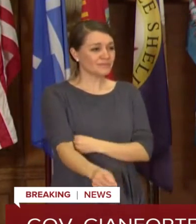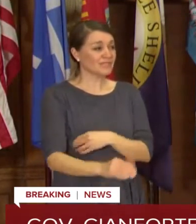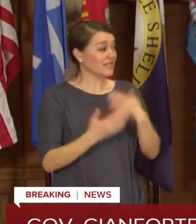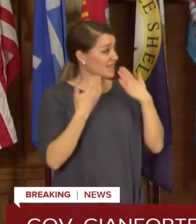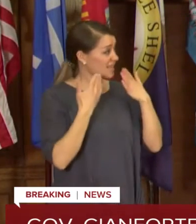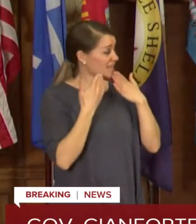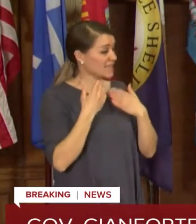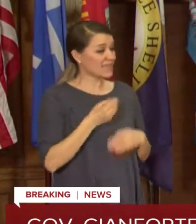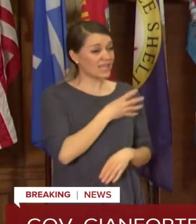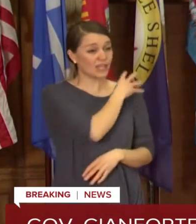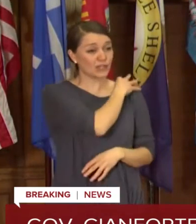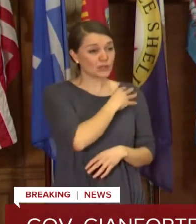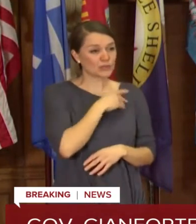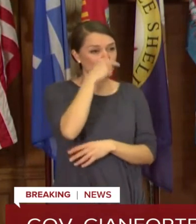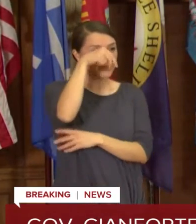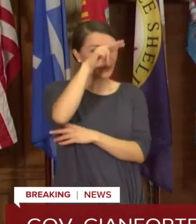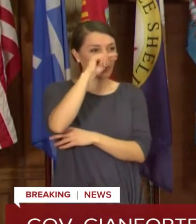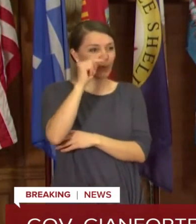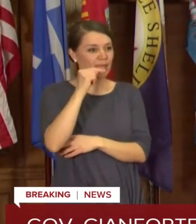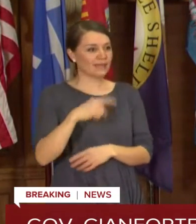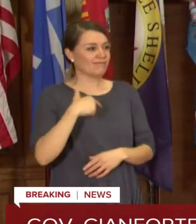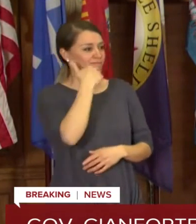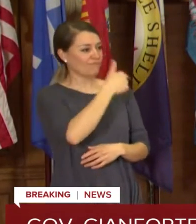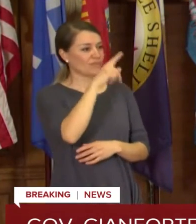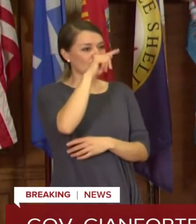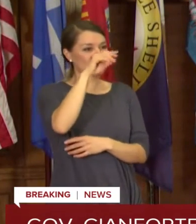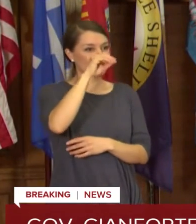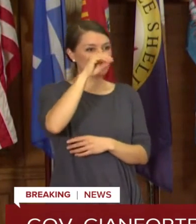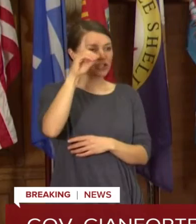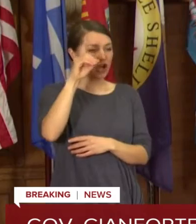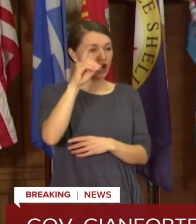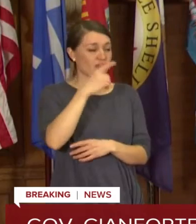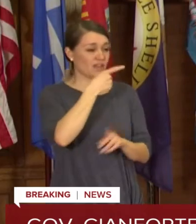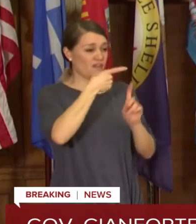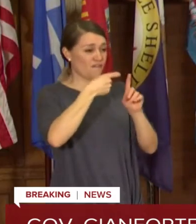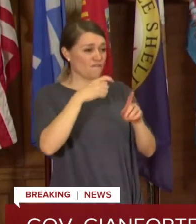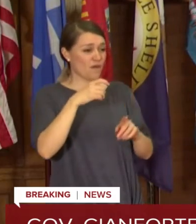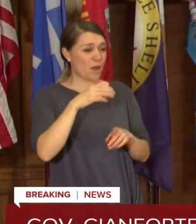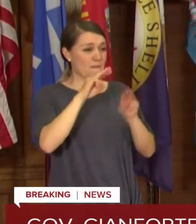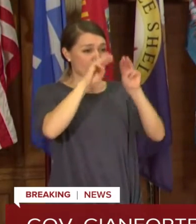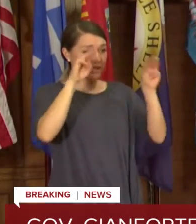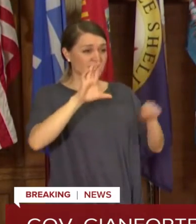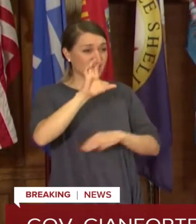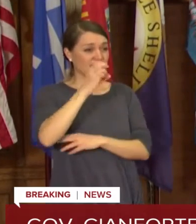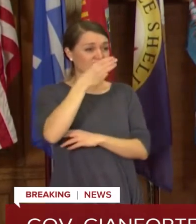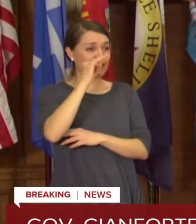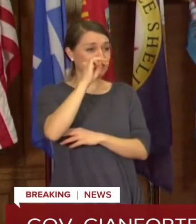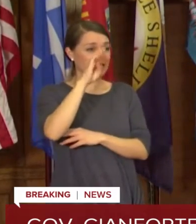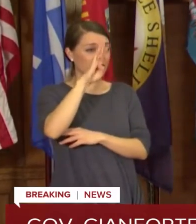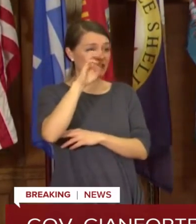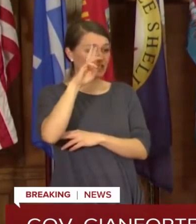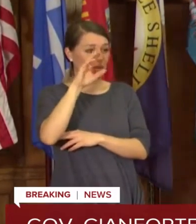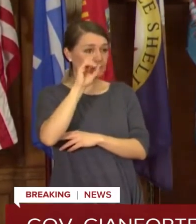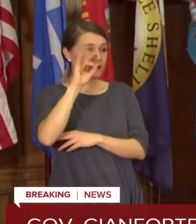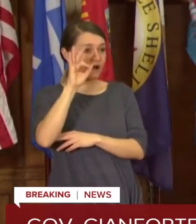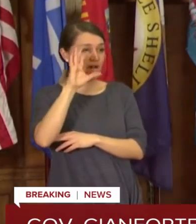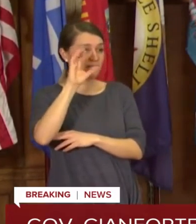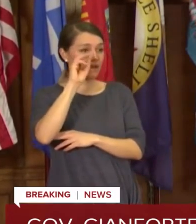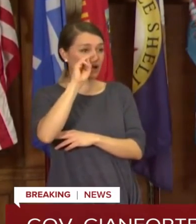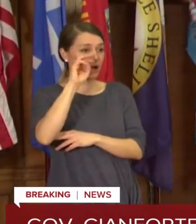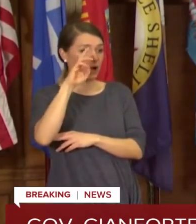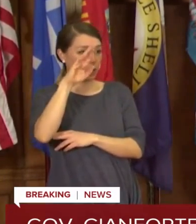Thank you, General Quinn. And now I'll turn it over to Todd O'Hare from the Montana Chamber of Commerce for his perspective.